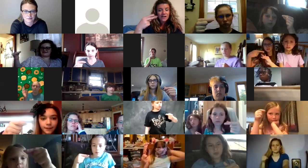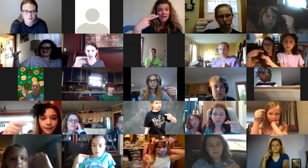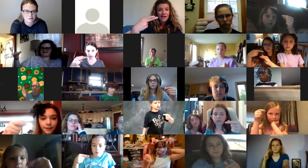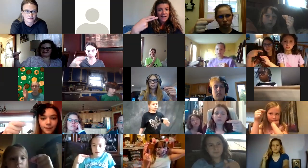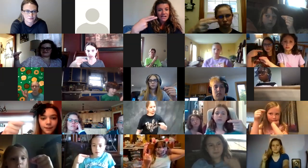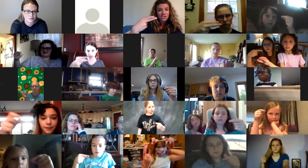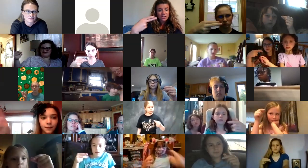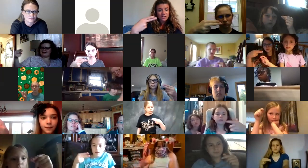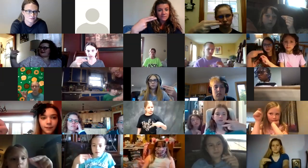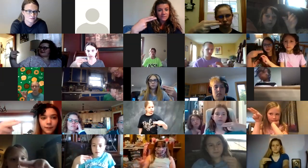H,